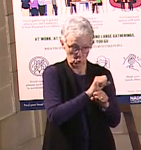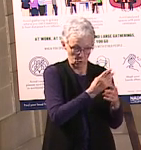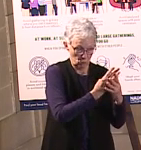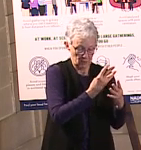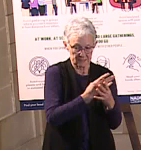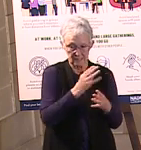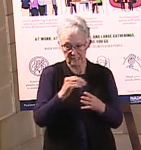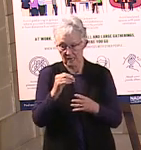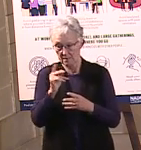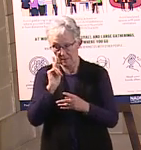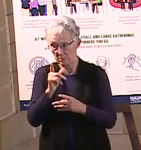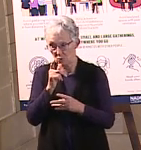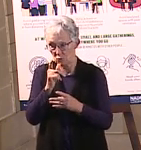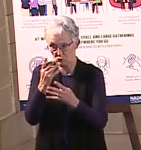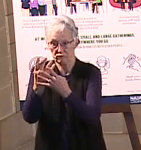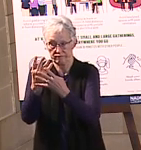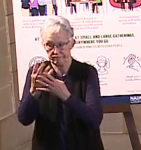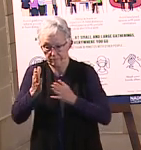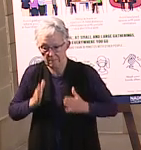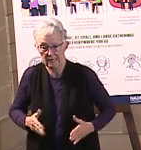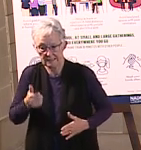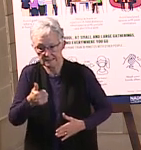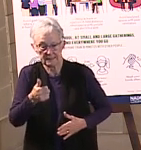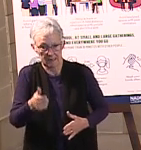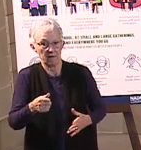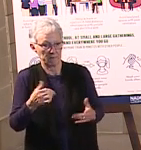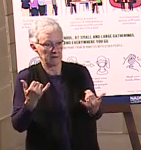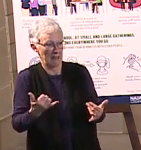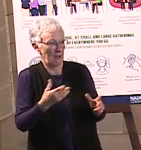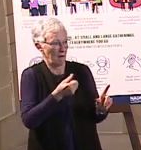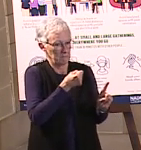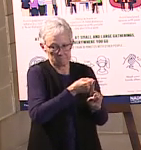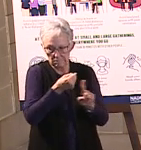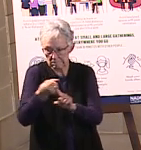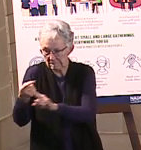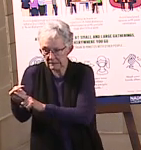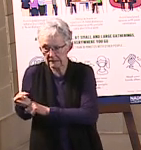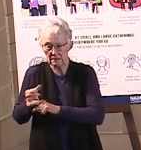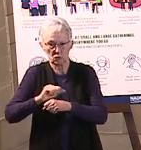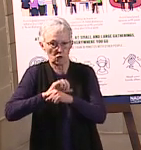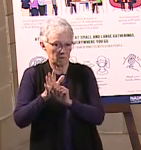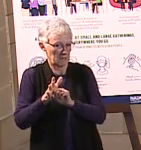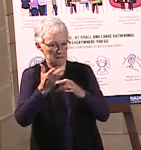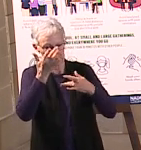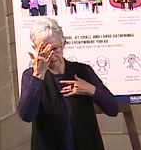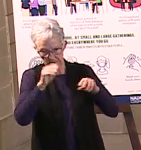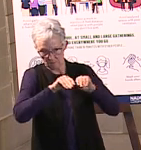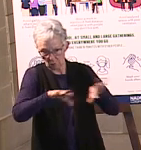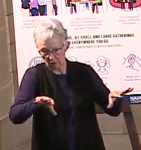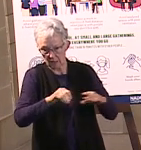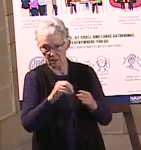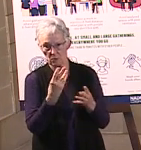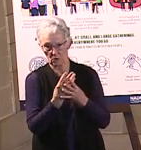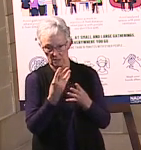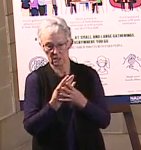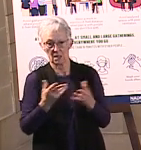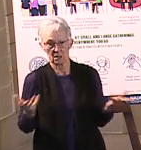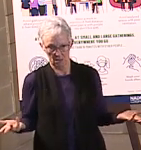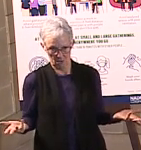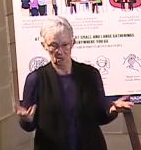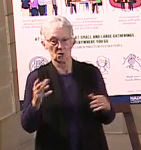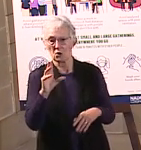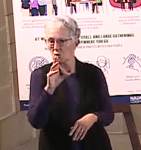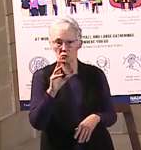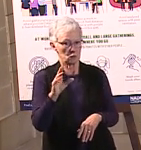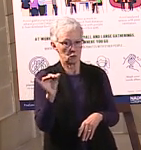and our Department of Corrections, again, has taken steps to be able to protect what we know is a more at-risk community, right? Congregate living,